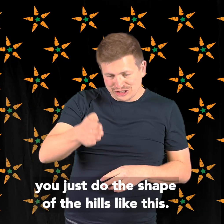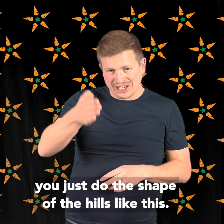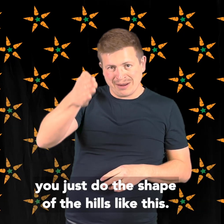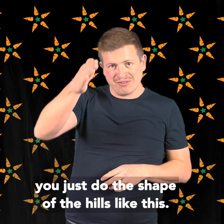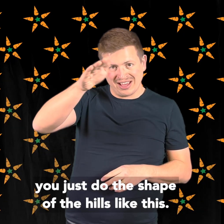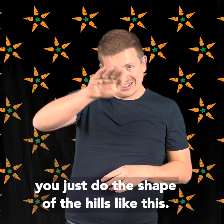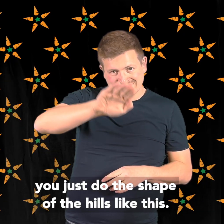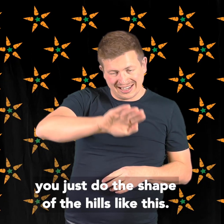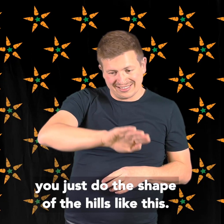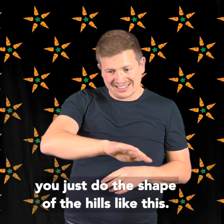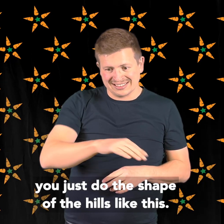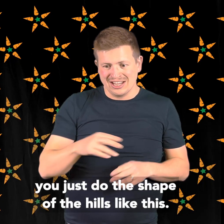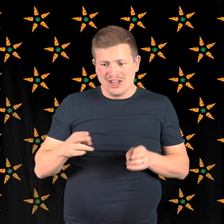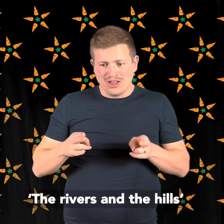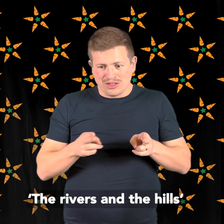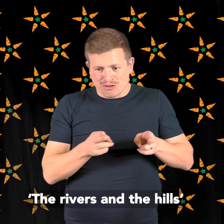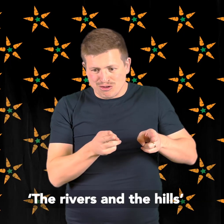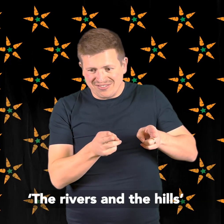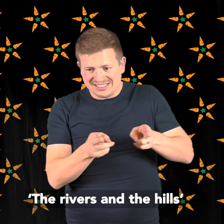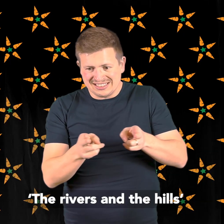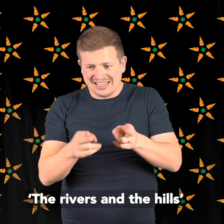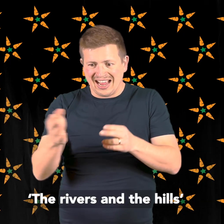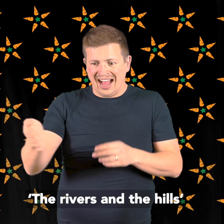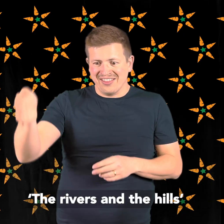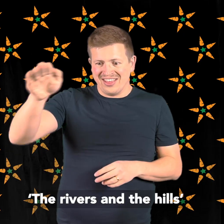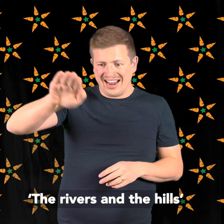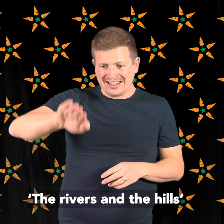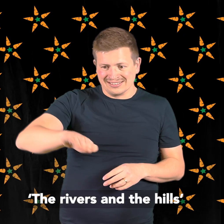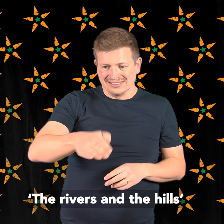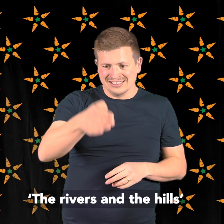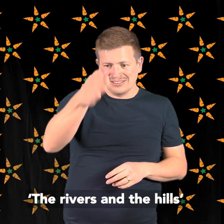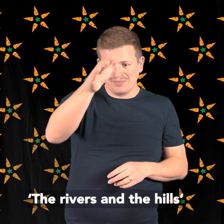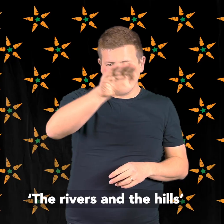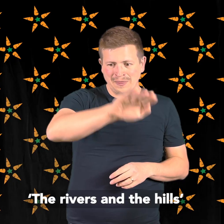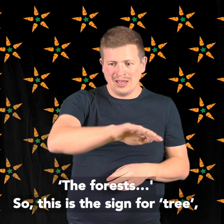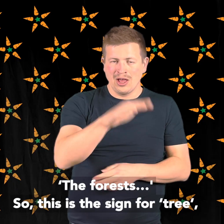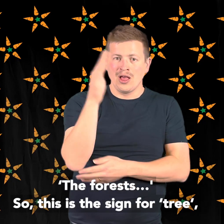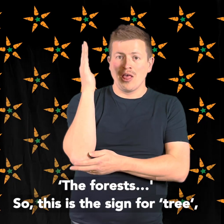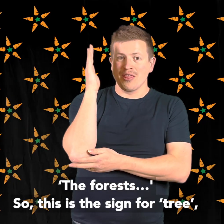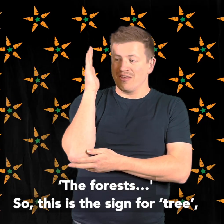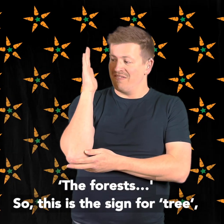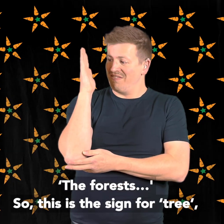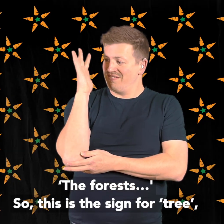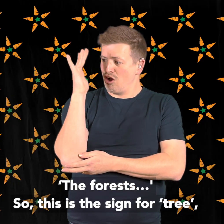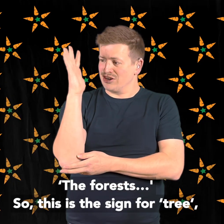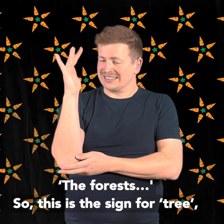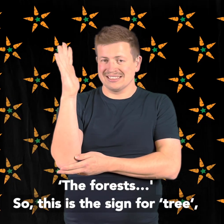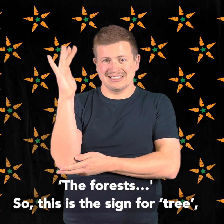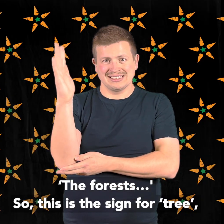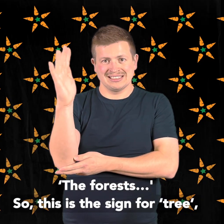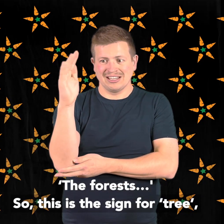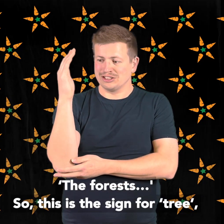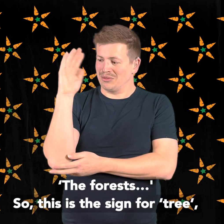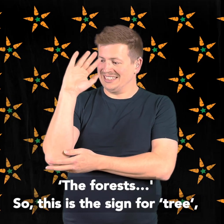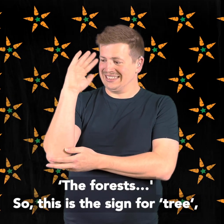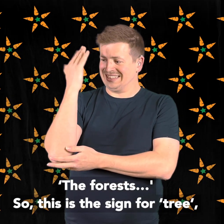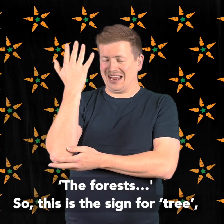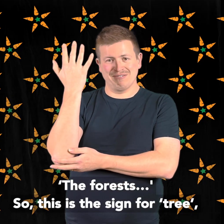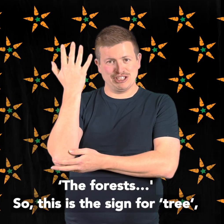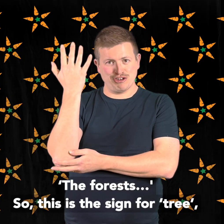shape of the hills like this. The rivers and the hills, the forests, so this is the sign for tree,